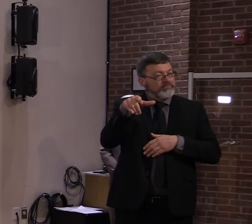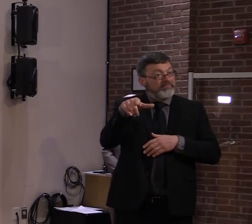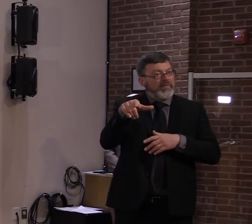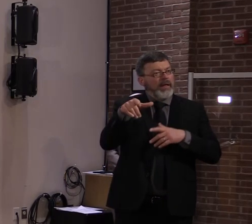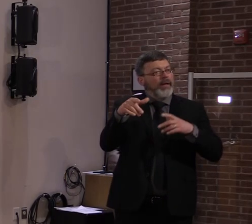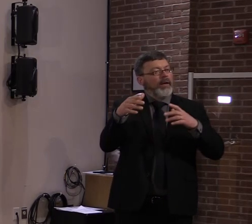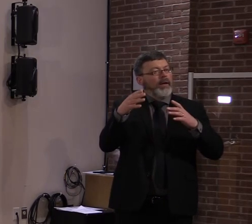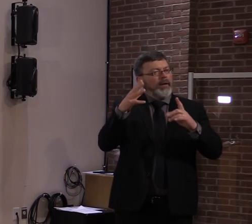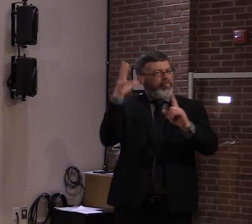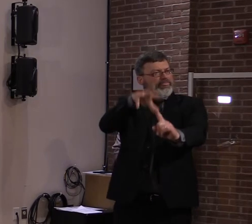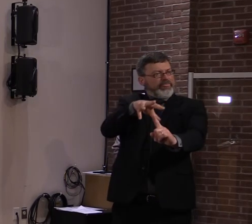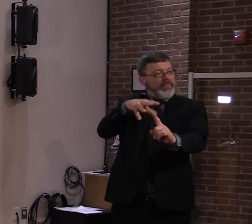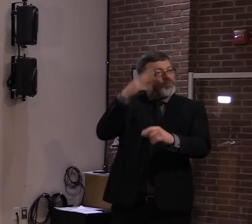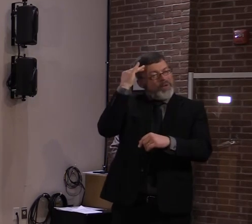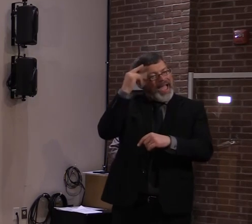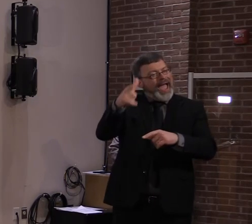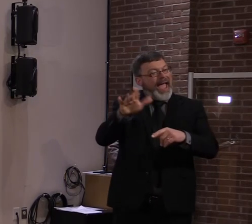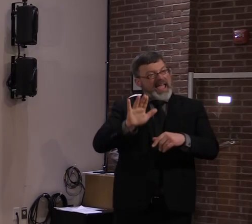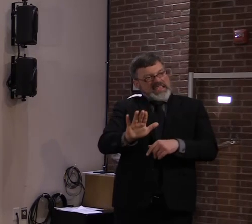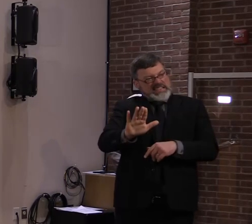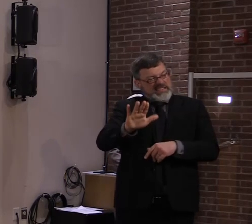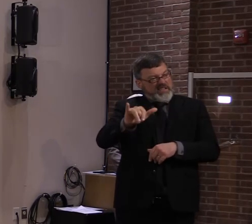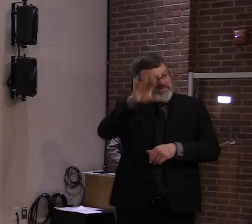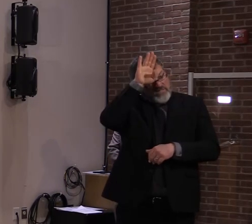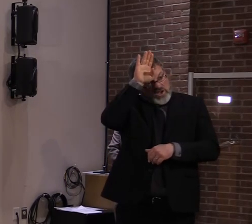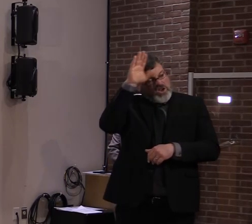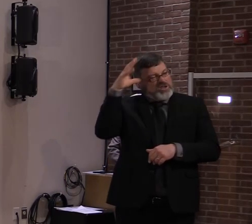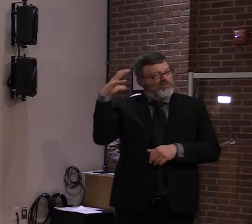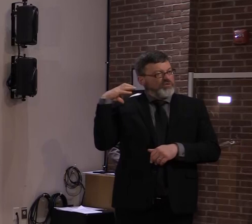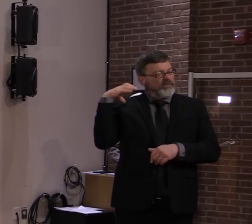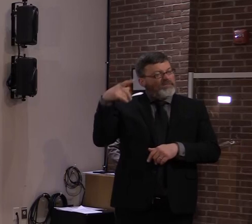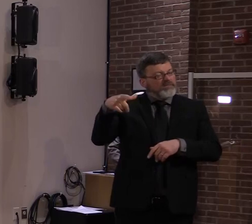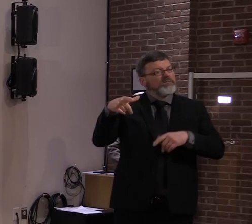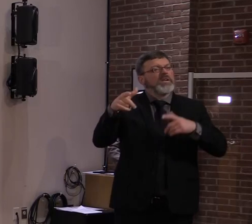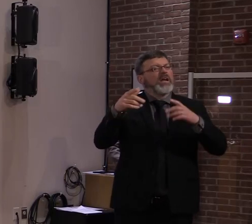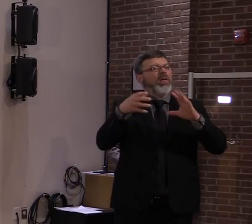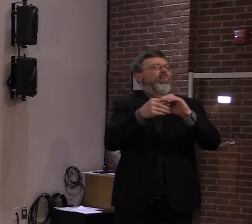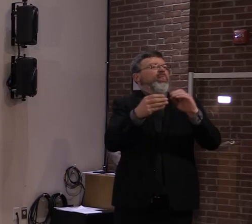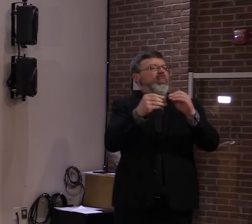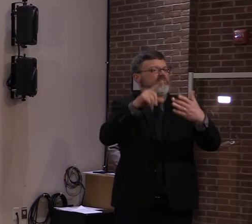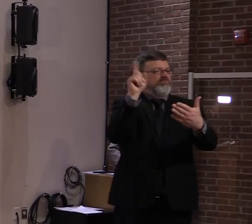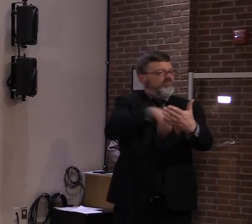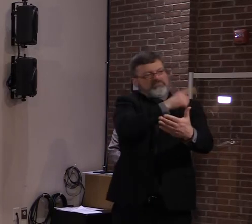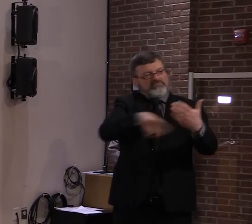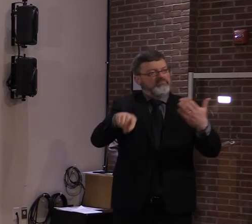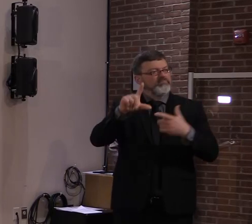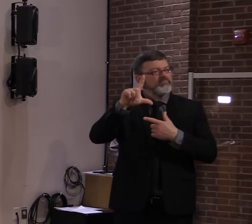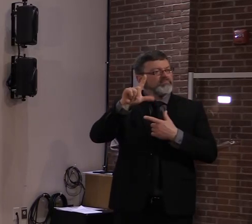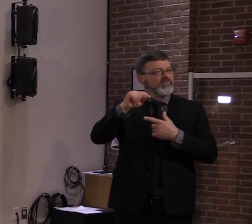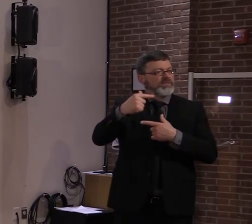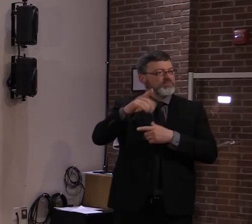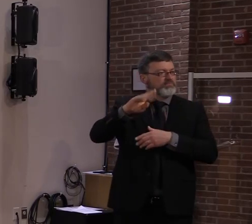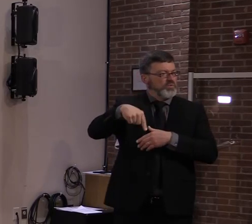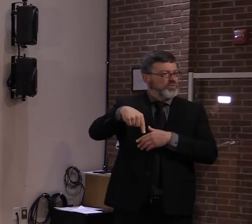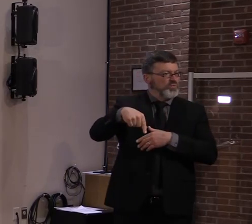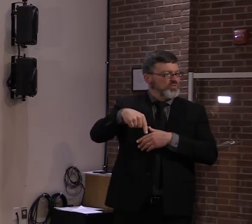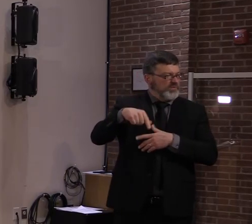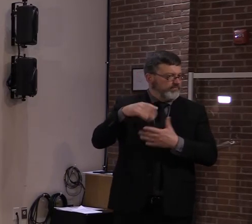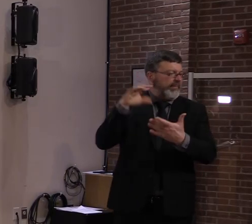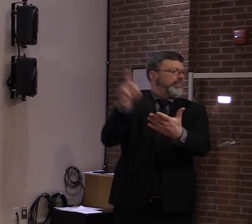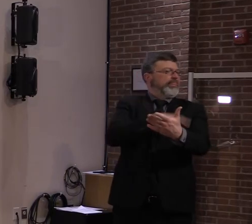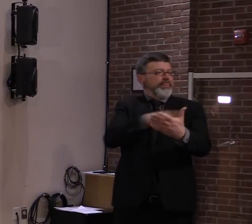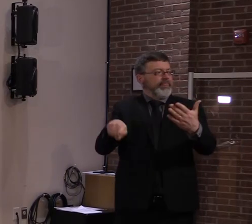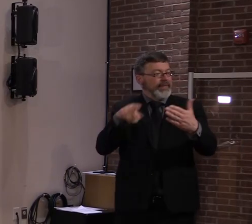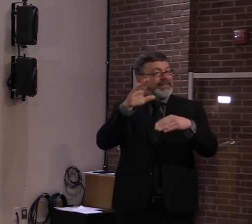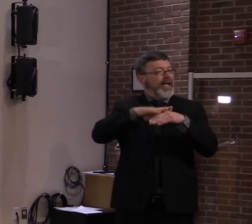was not an isolated post, but part of a pattern of social media posts that many consider sexist,